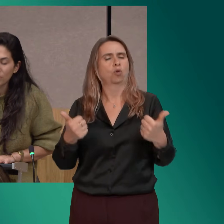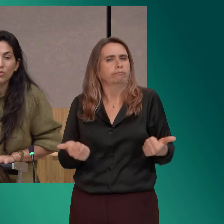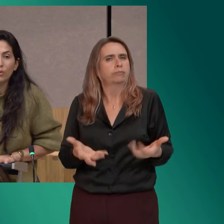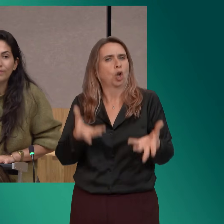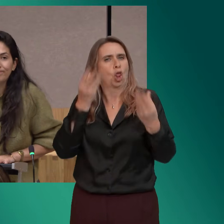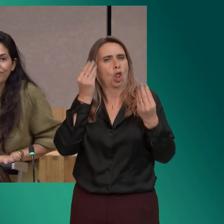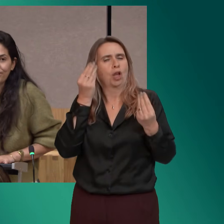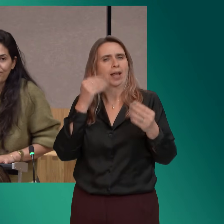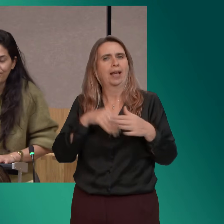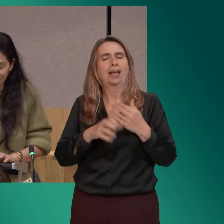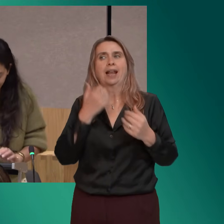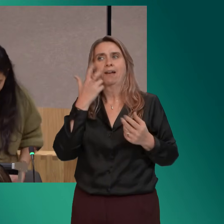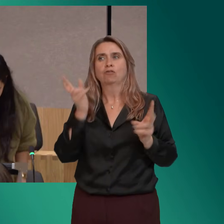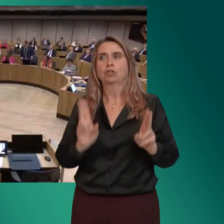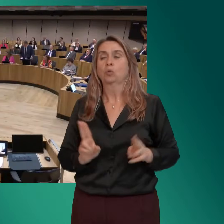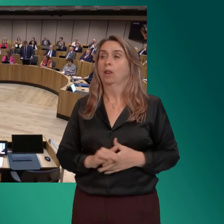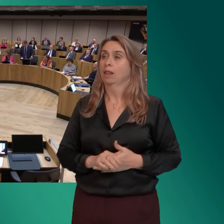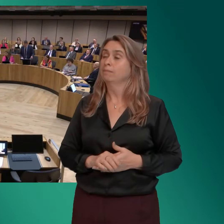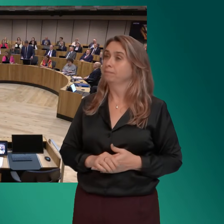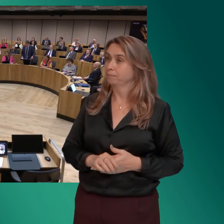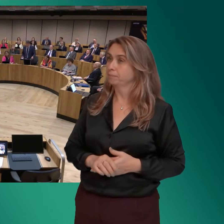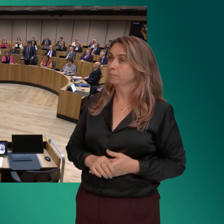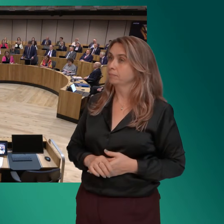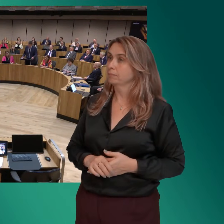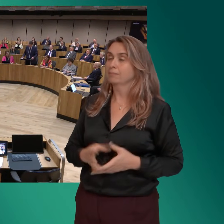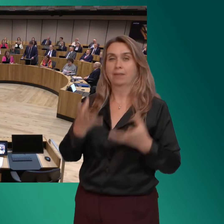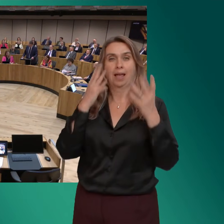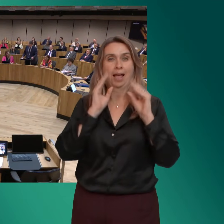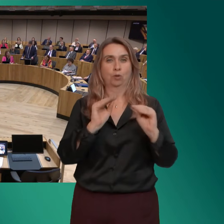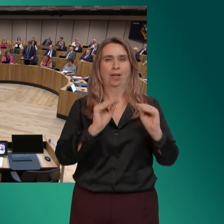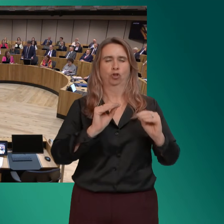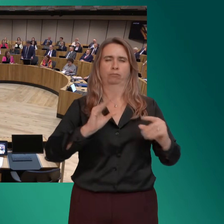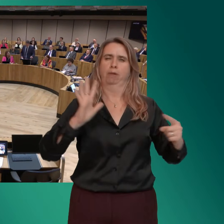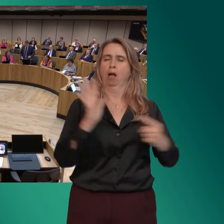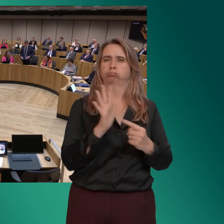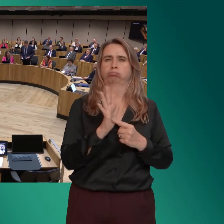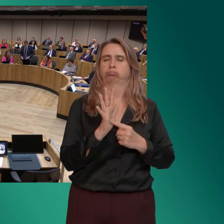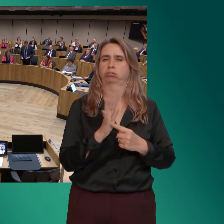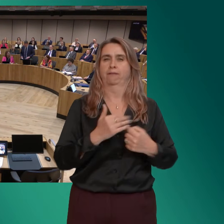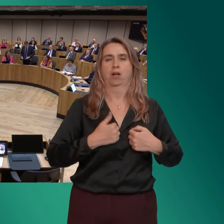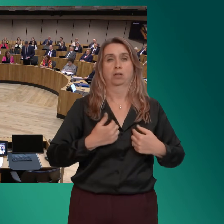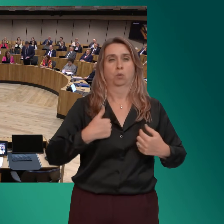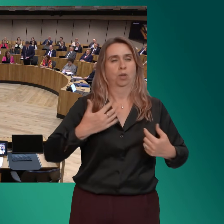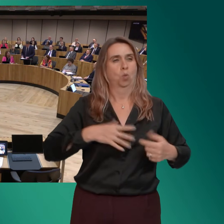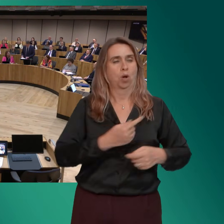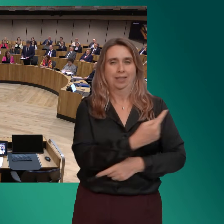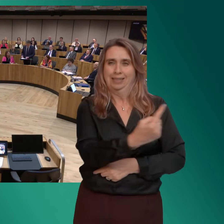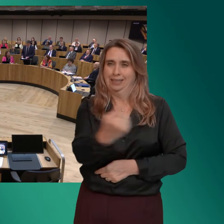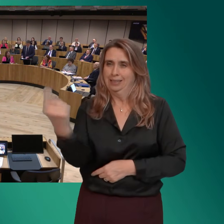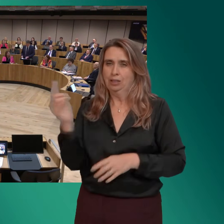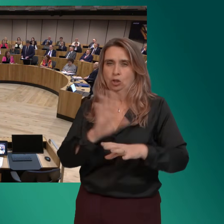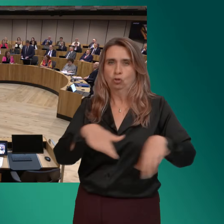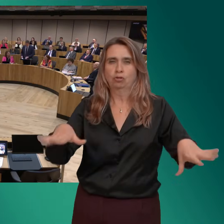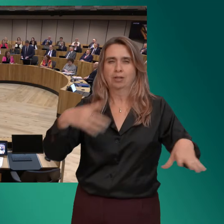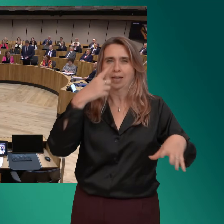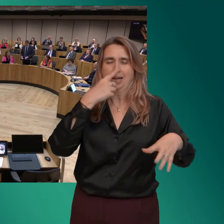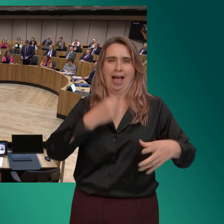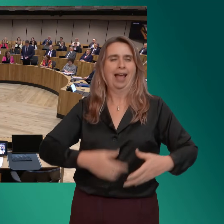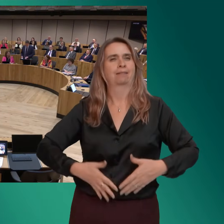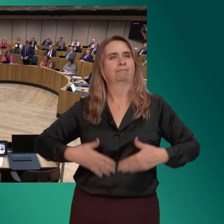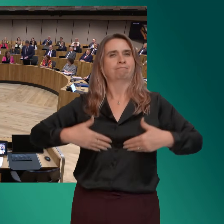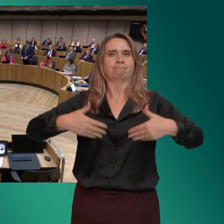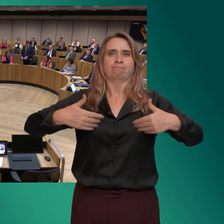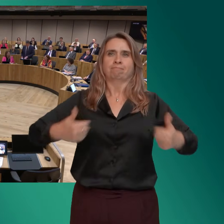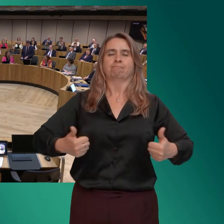in every school? Education is at the heart of our ambition for Wales, unlocking opportunity for every child and helping build a more confident, innovative